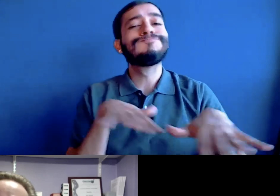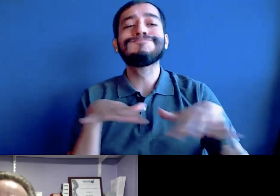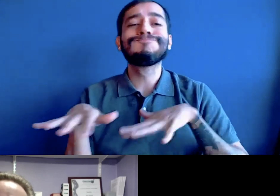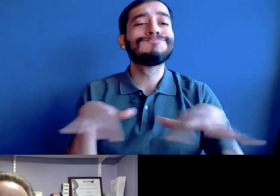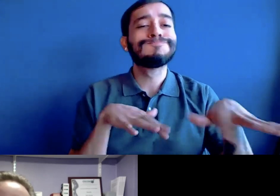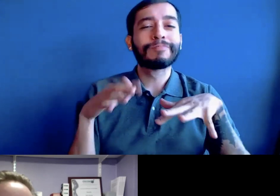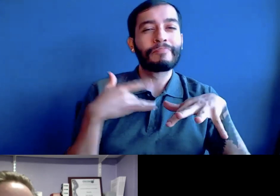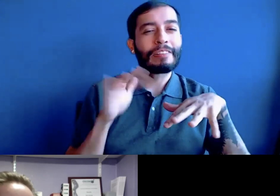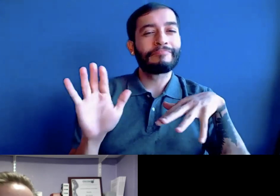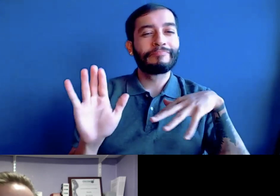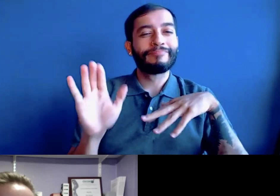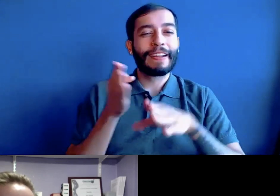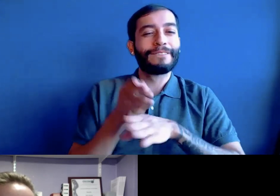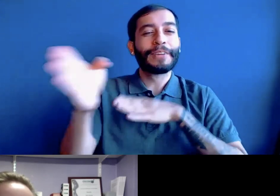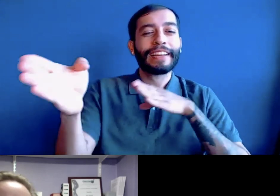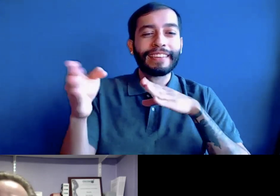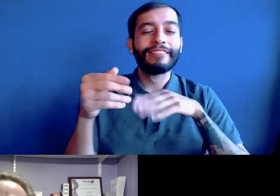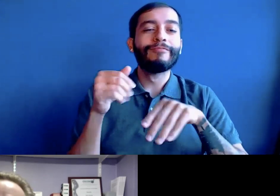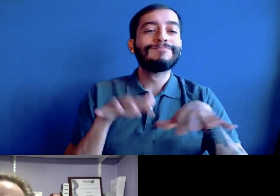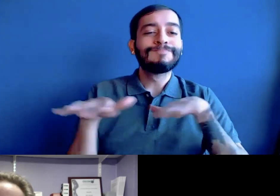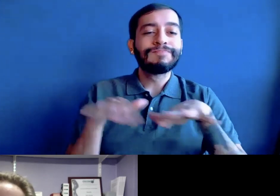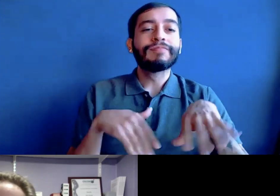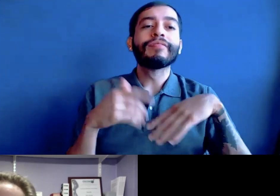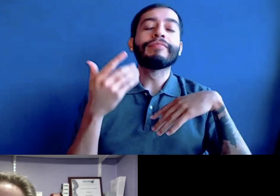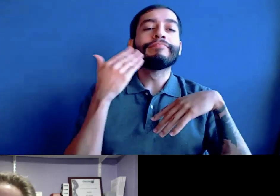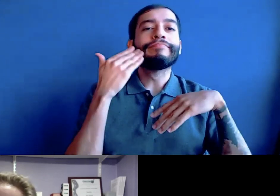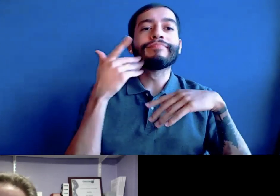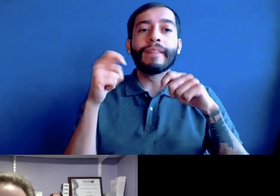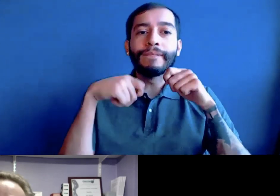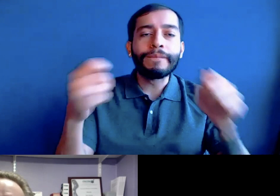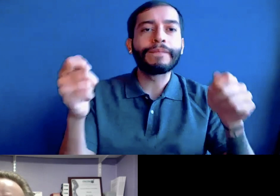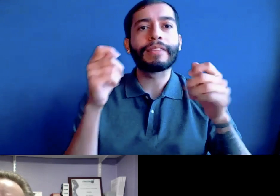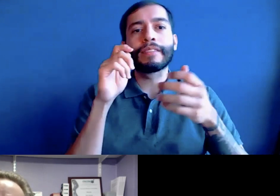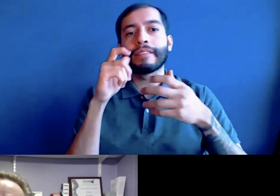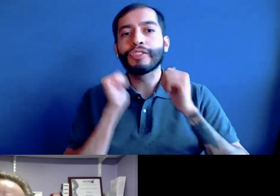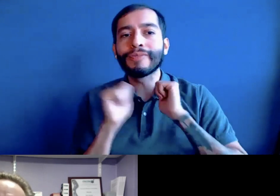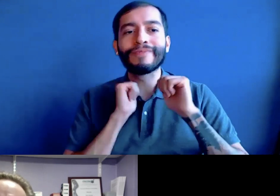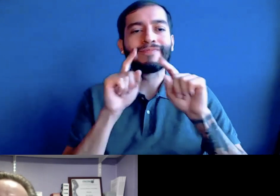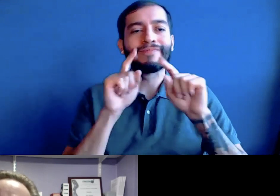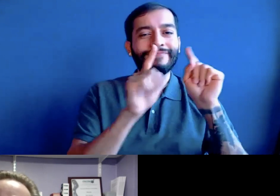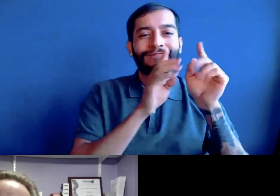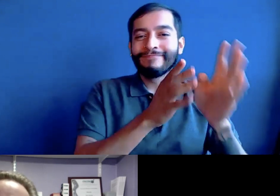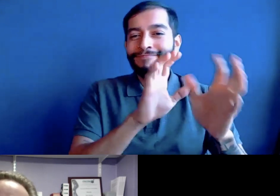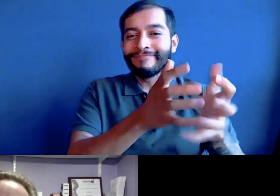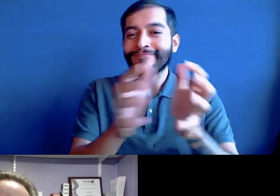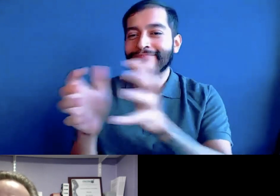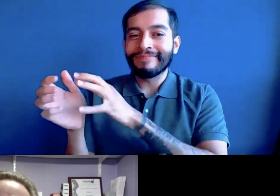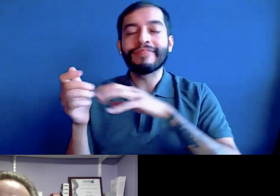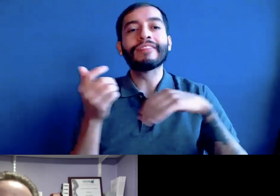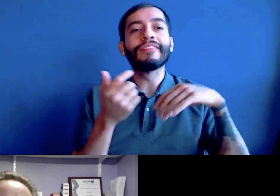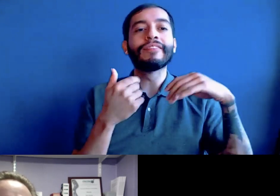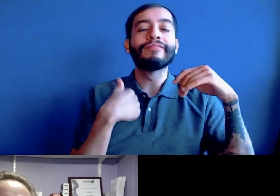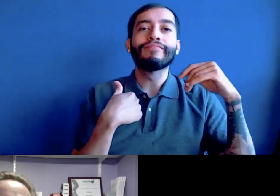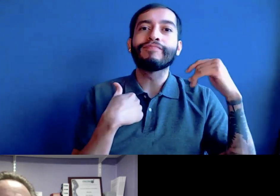compartmentalizing. And I myself do wish, you know, that things could open out a lot more.